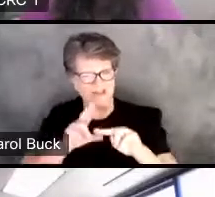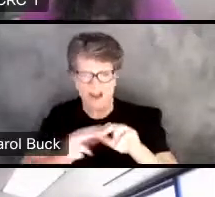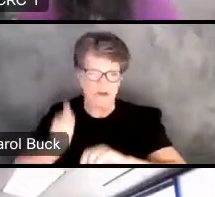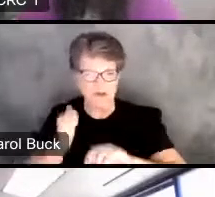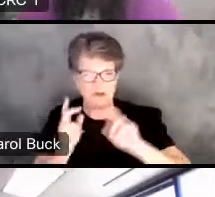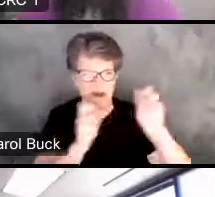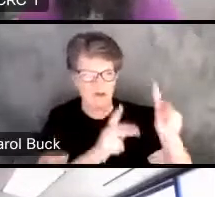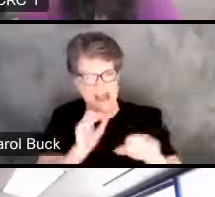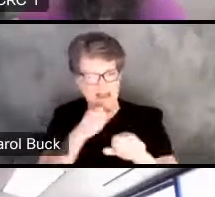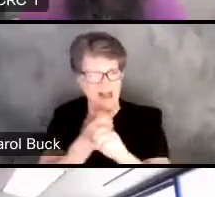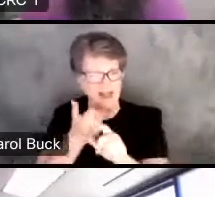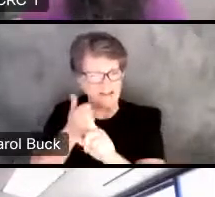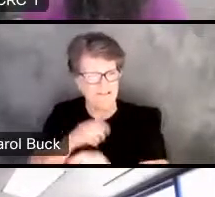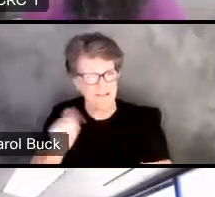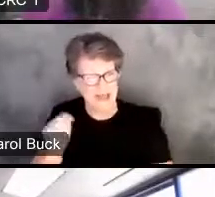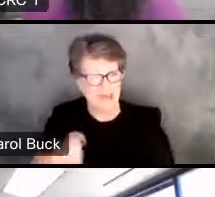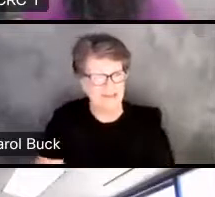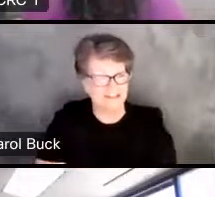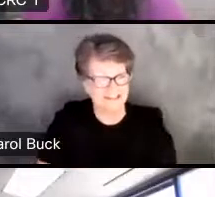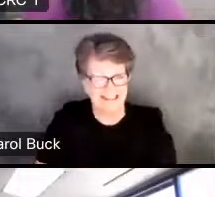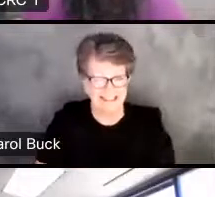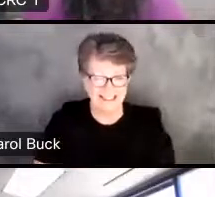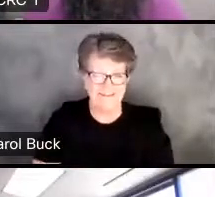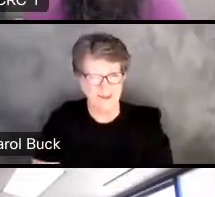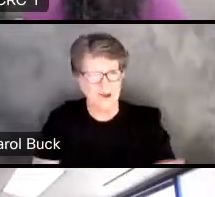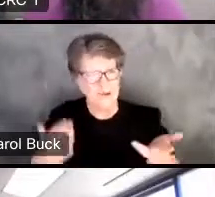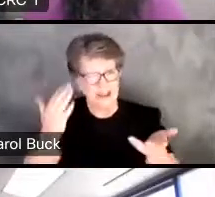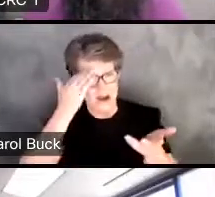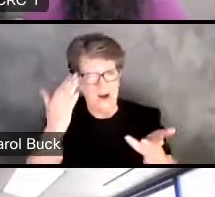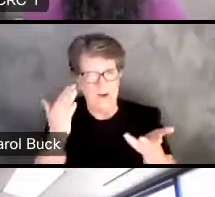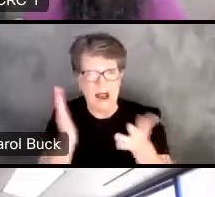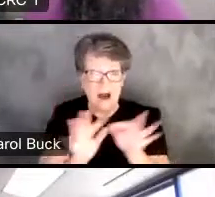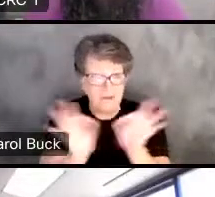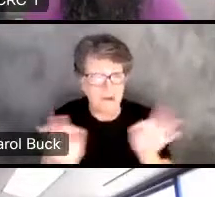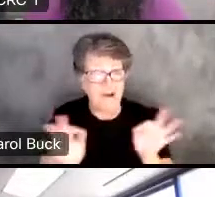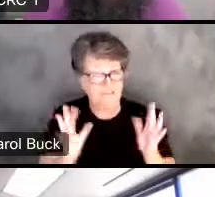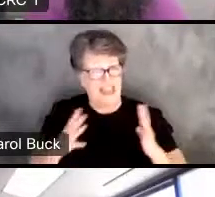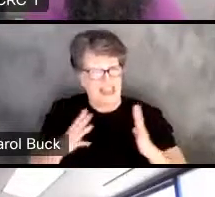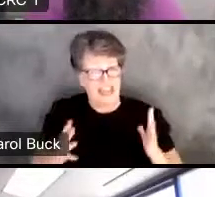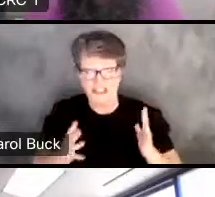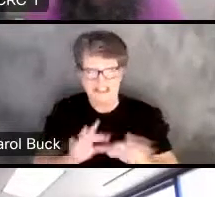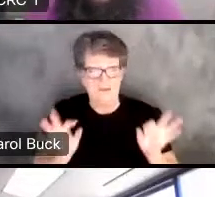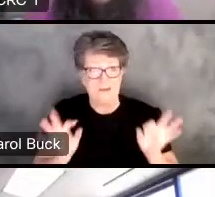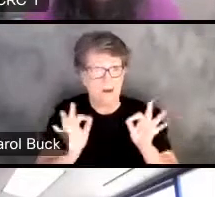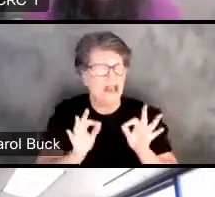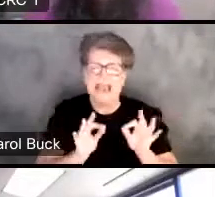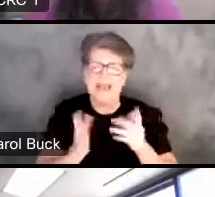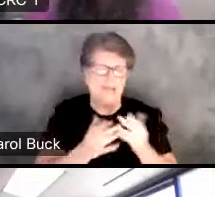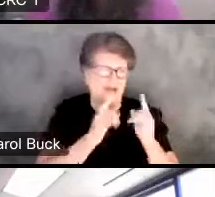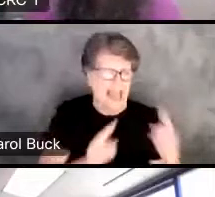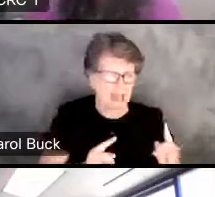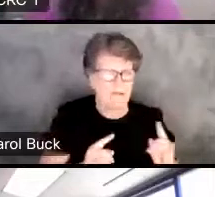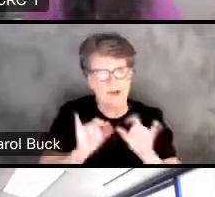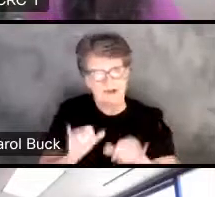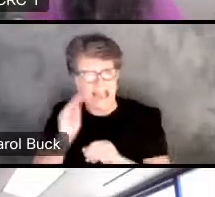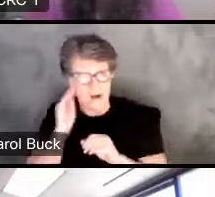right? To how great it Exactly. is. yeah, Well, it we was all super know cute. how important vacation is for each and every one of us, whether that's camping or a staycation, right? It's